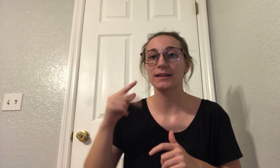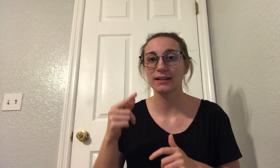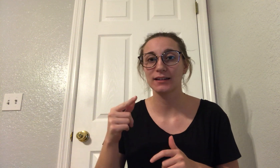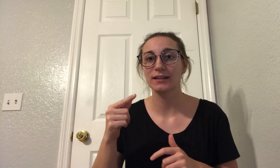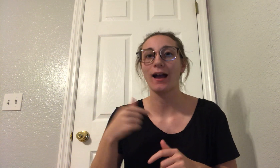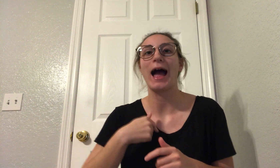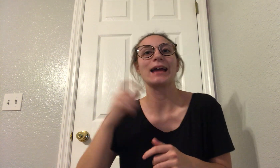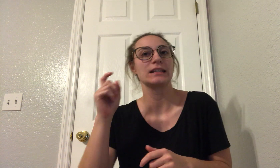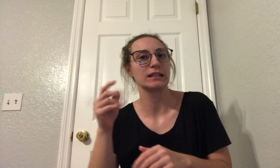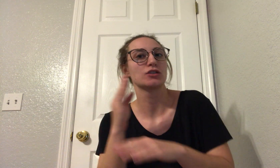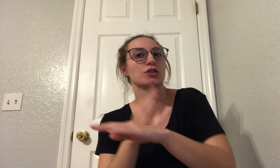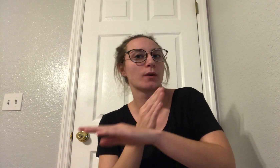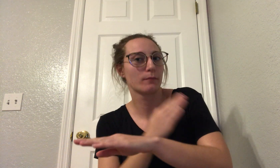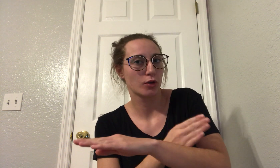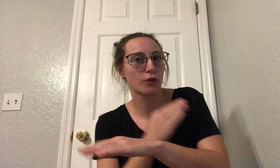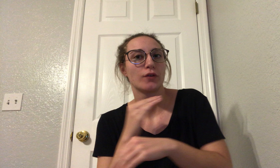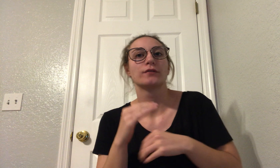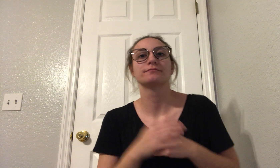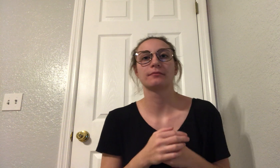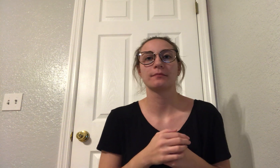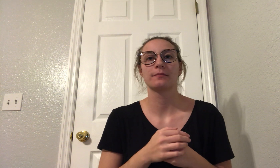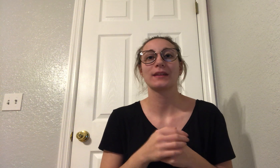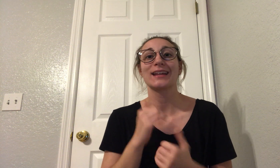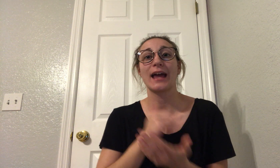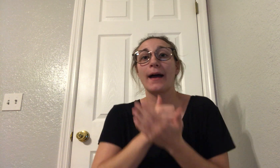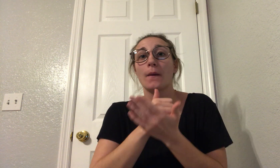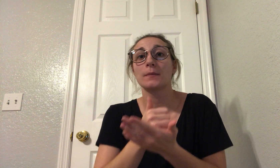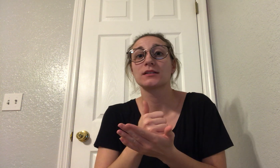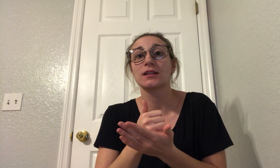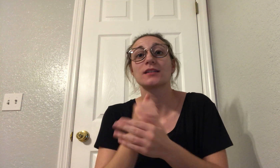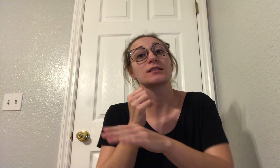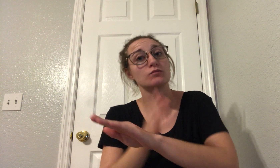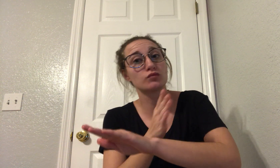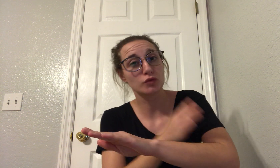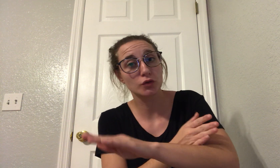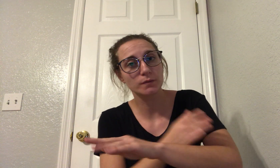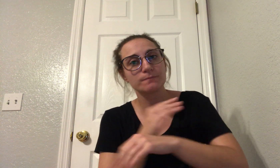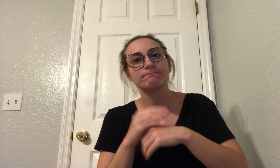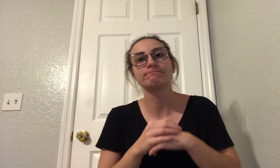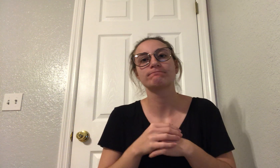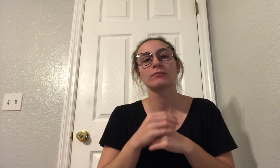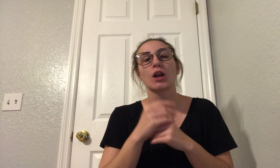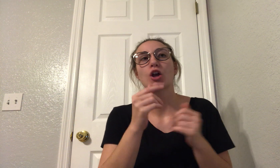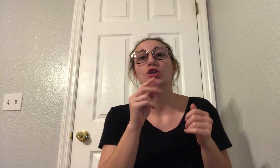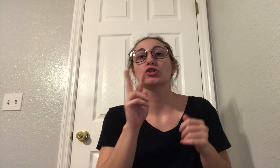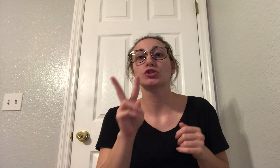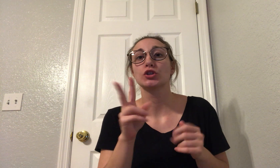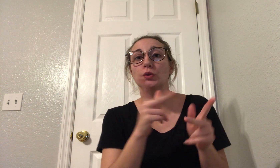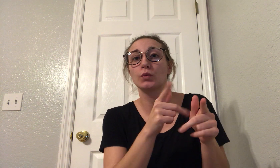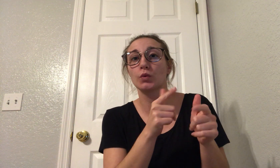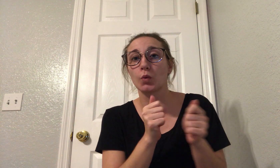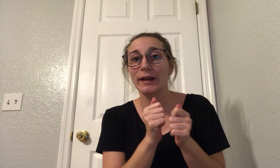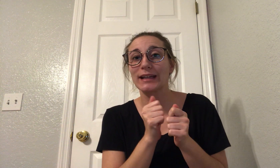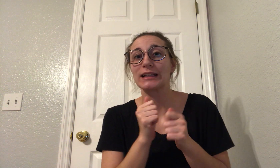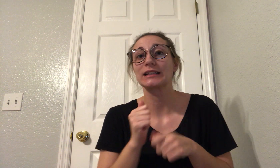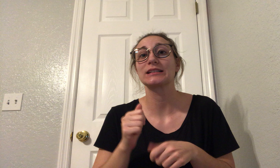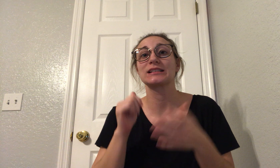we get stronger, and we need to sleep. Two studies, quick studies. Association of napping with incident